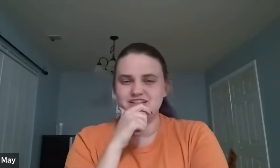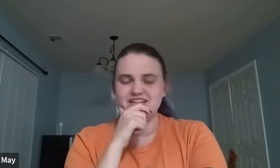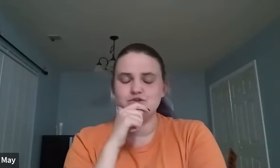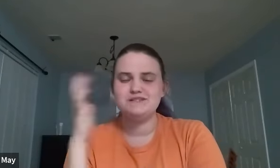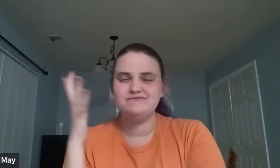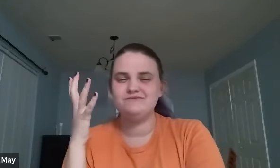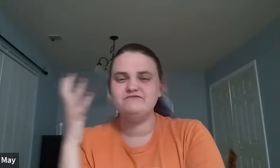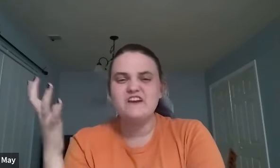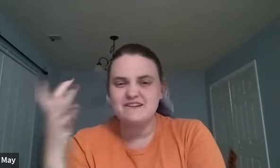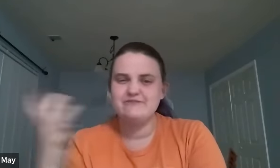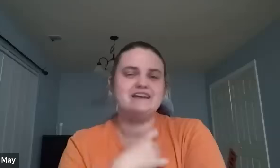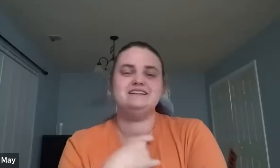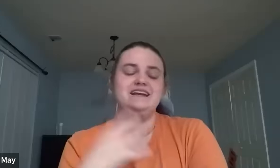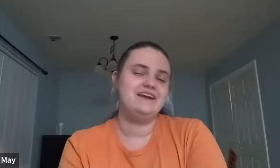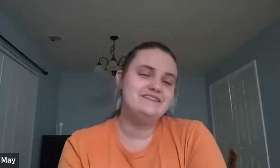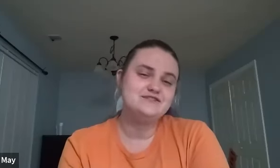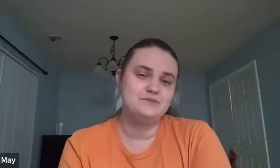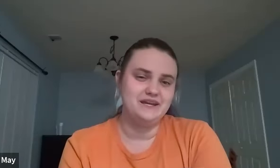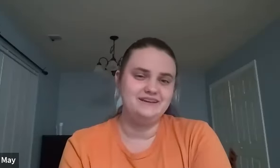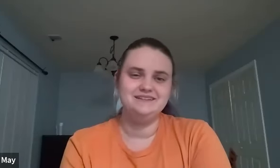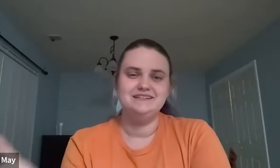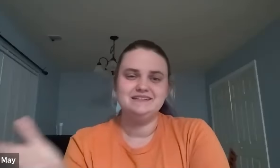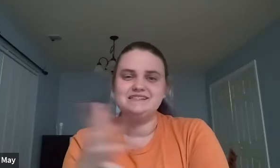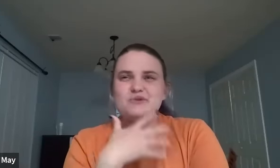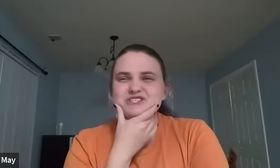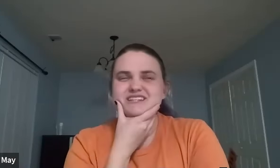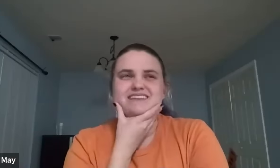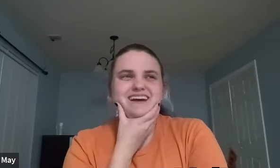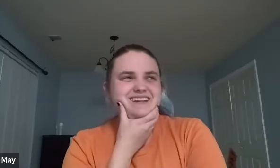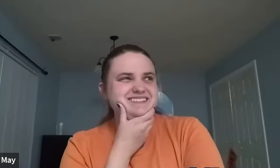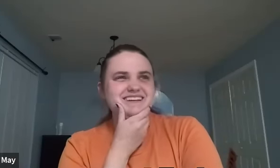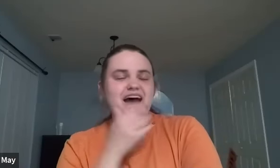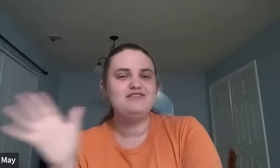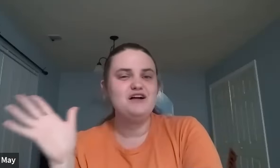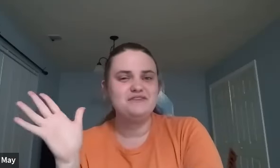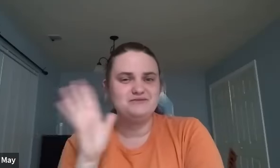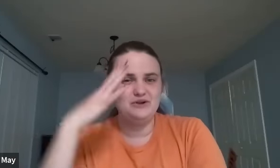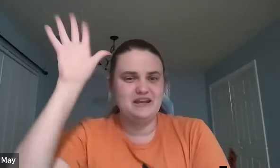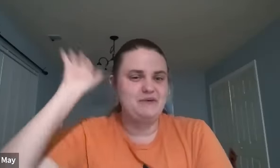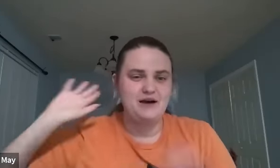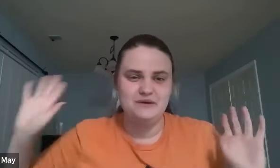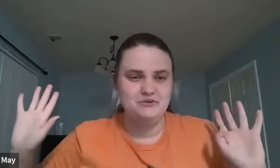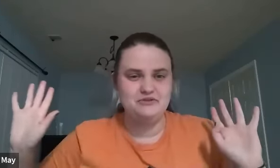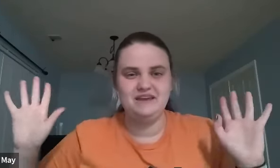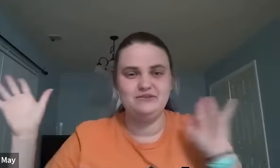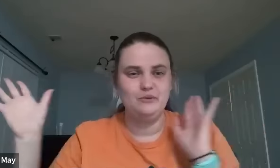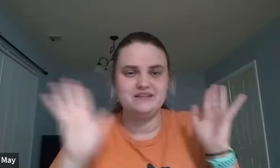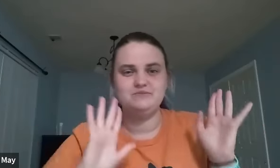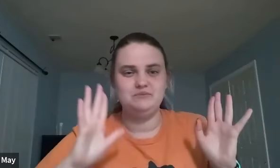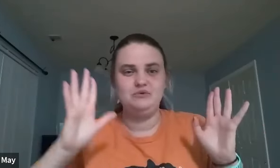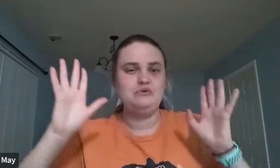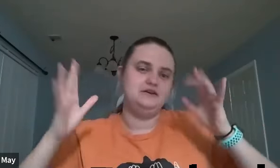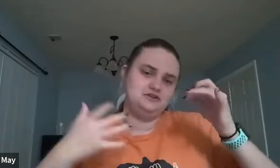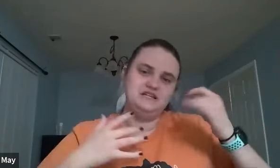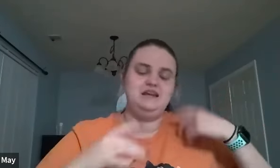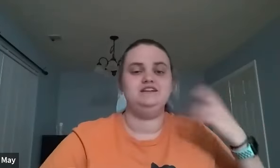It's always very fascinating, at least for me, because I'm always just like, I love learning about how people think and the ways people understand and